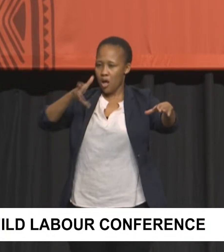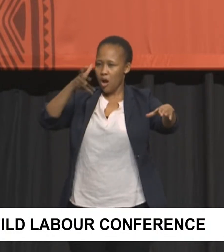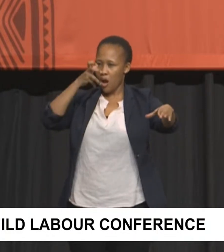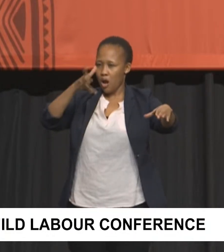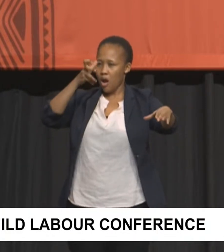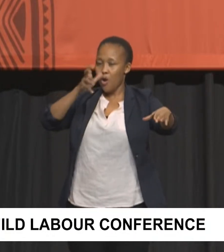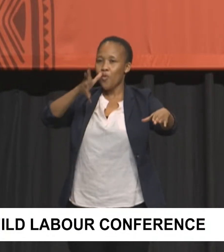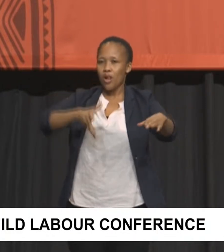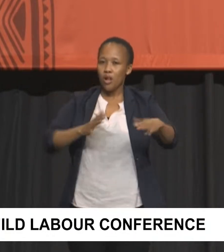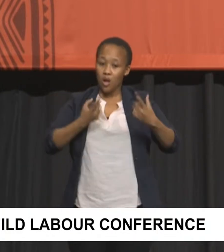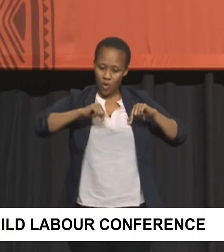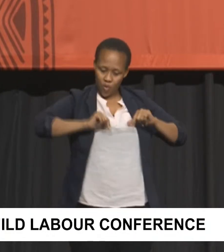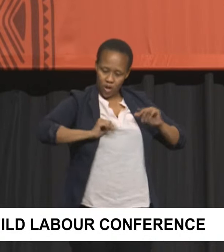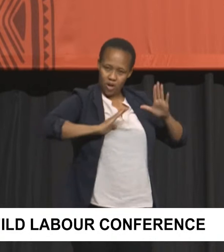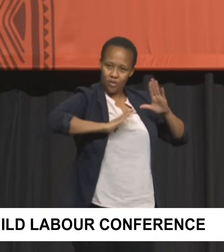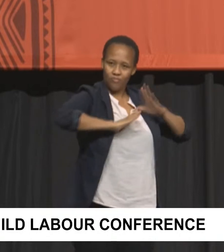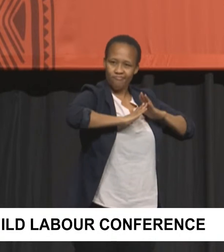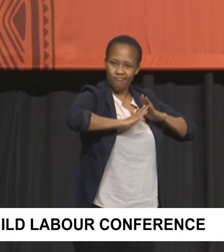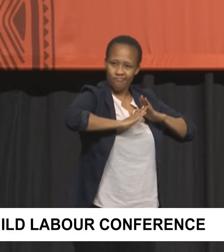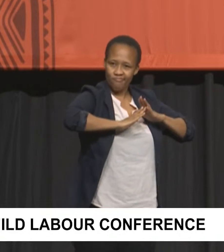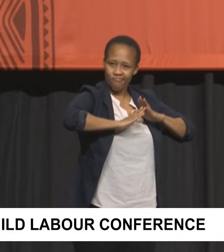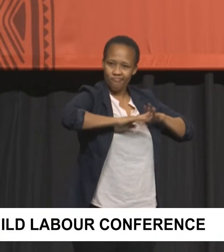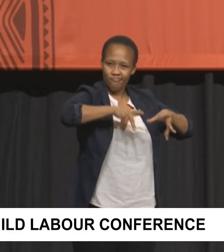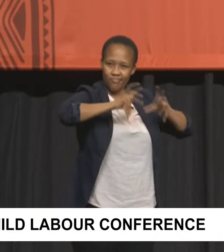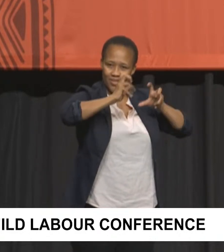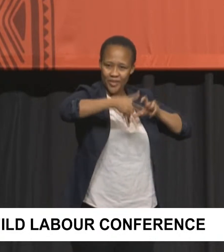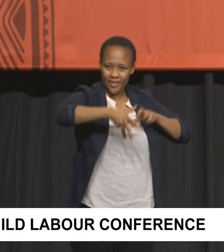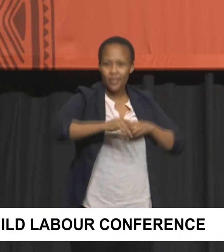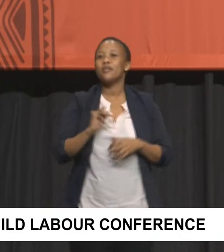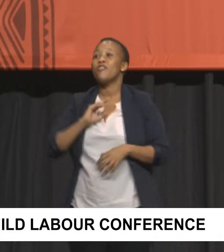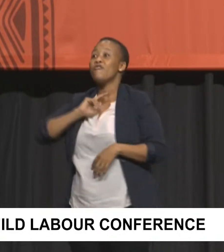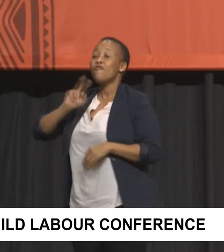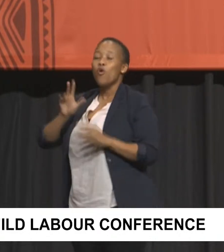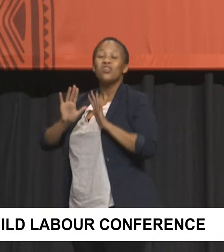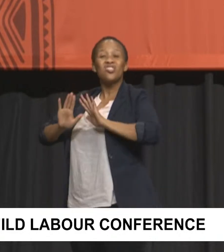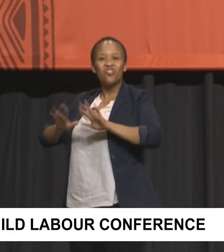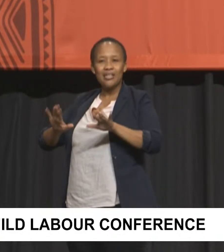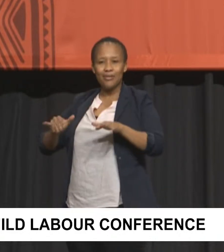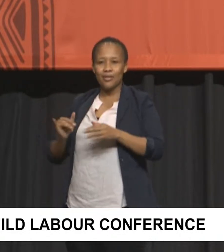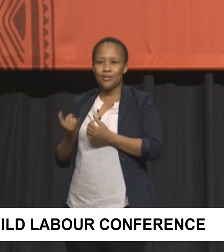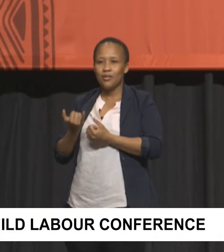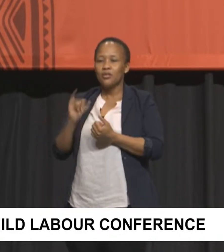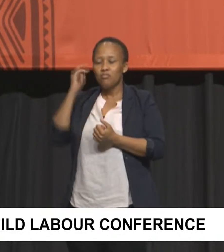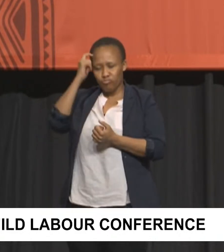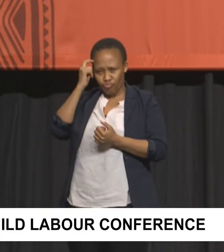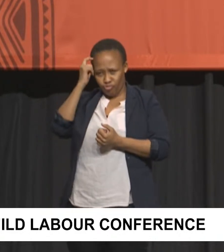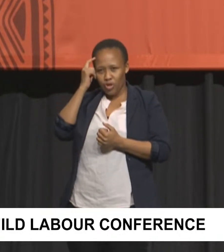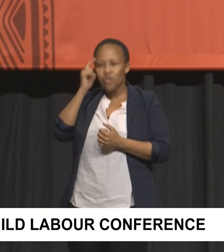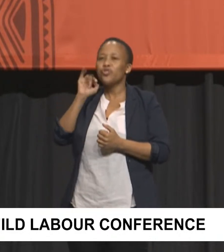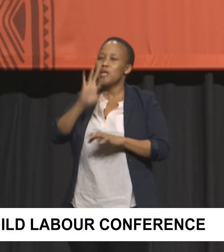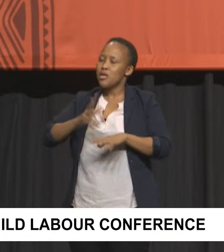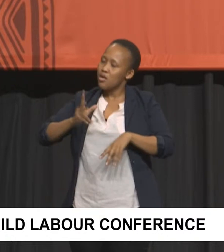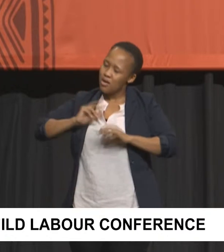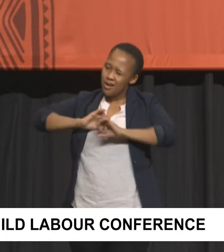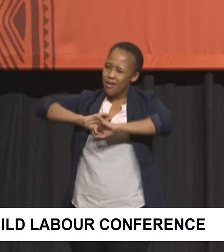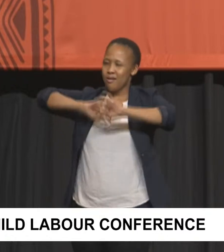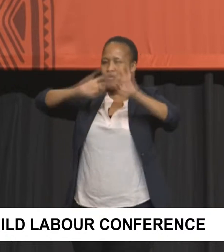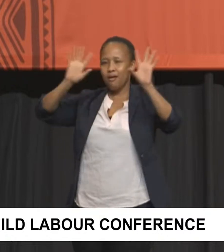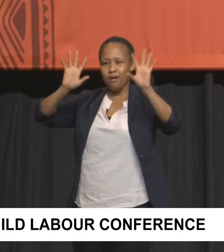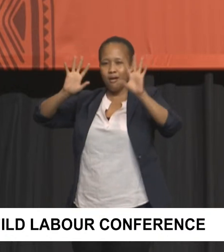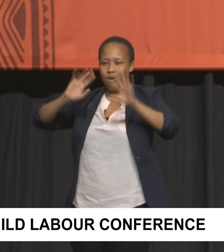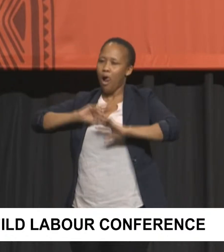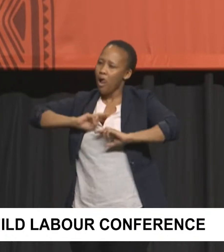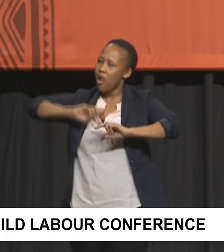and we will listen. The voice of children must be given due consideration and must be heard loud and clear,